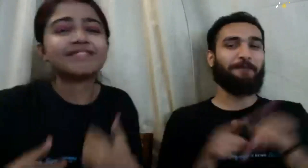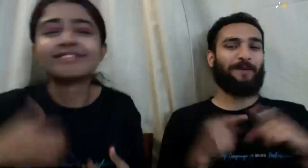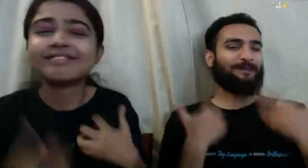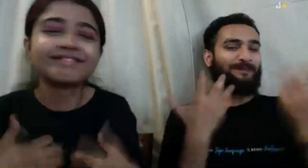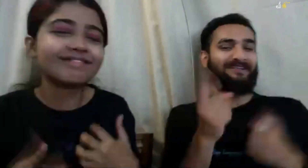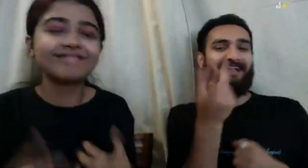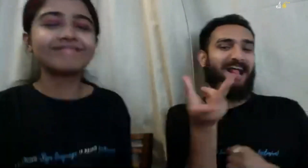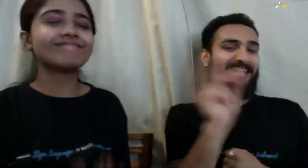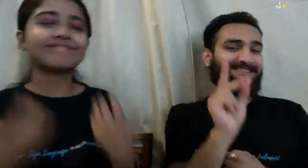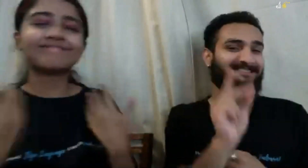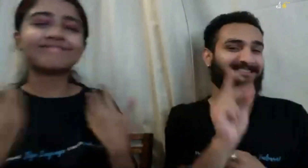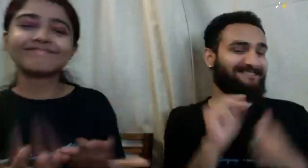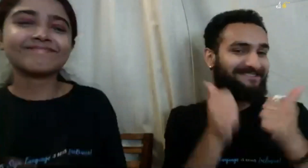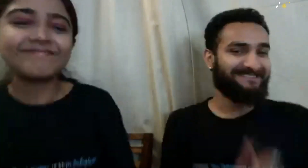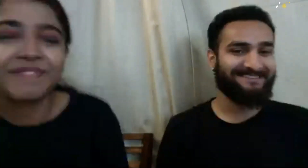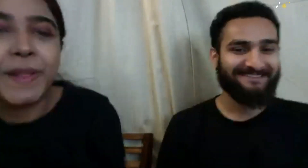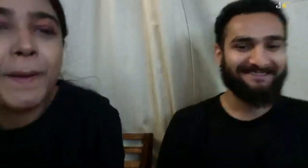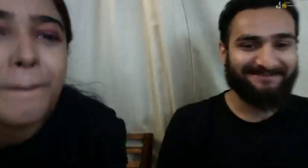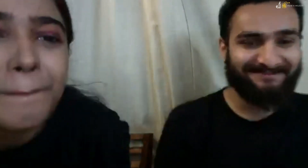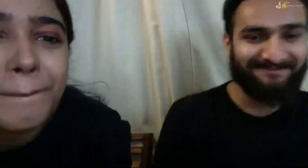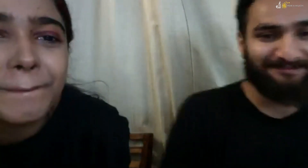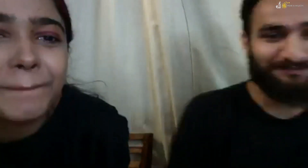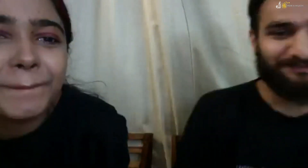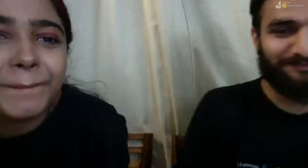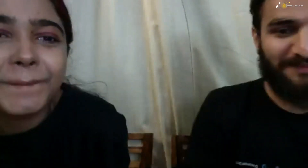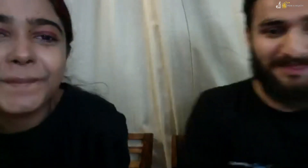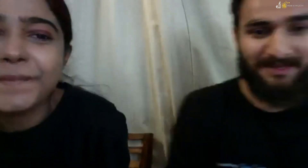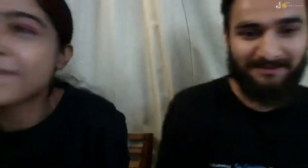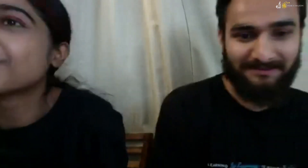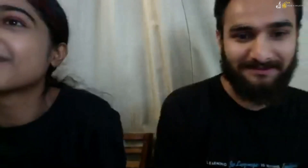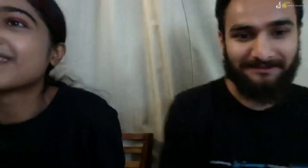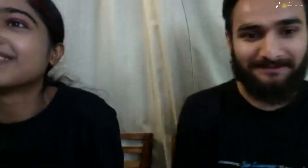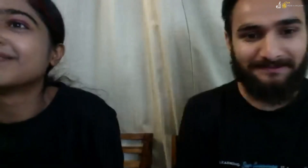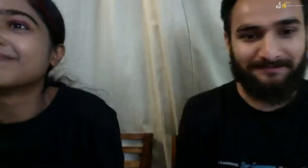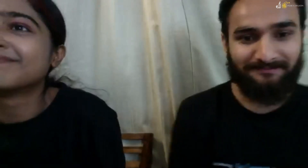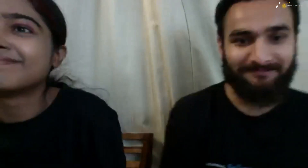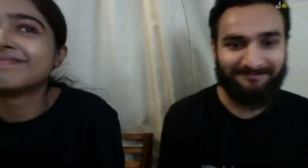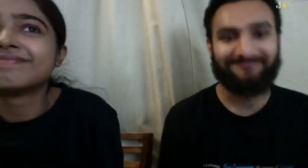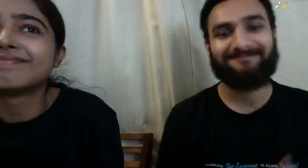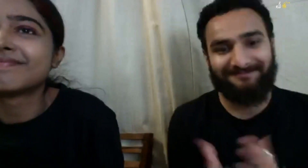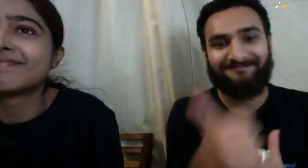want one more. We want one more. Let's have one more. One more song.